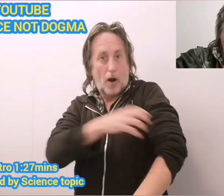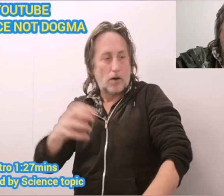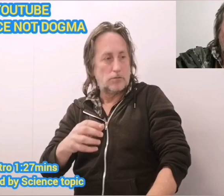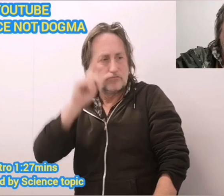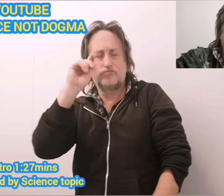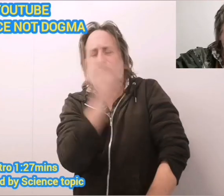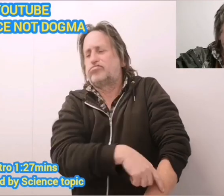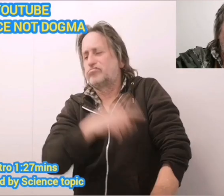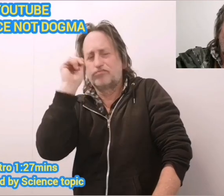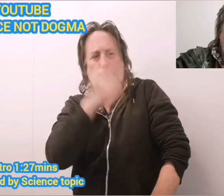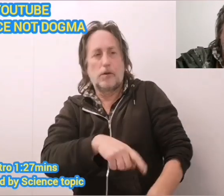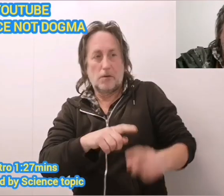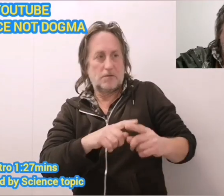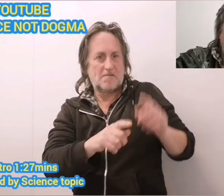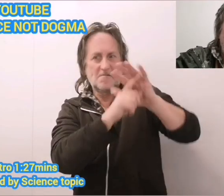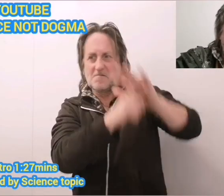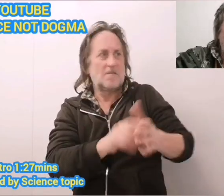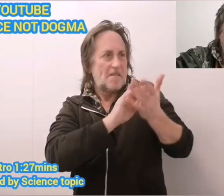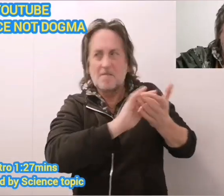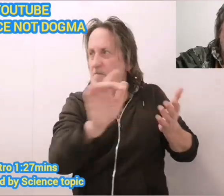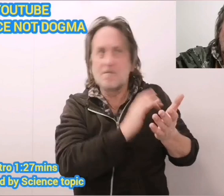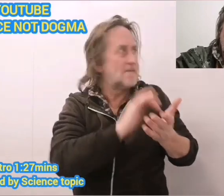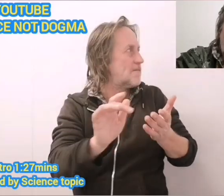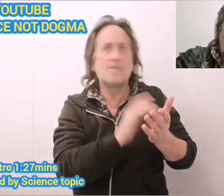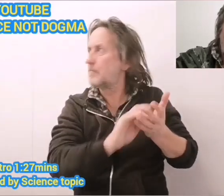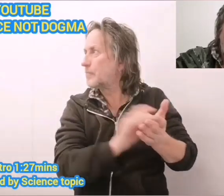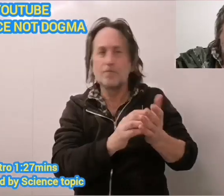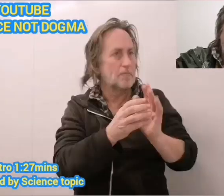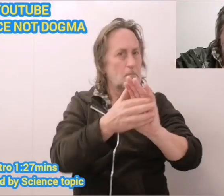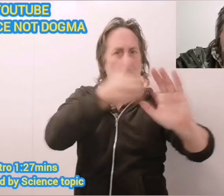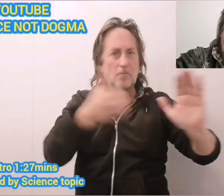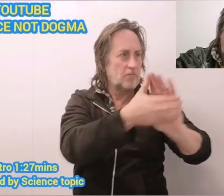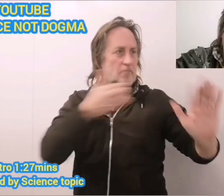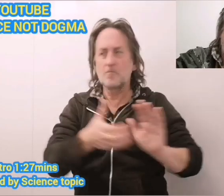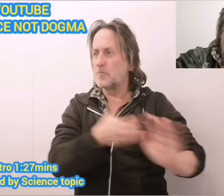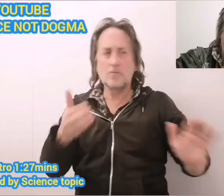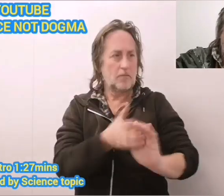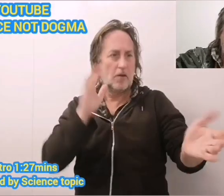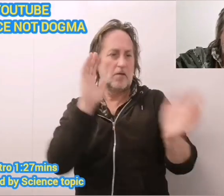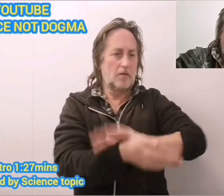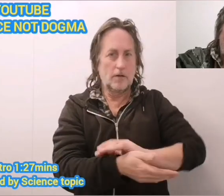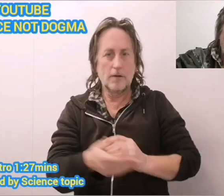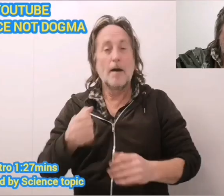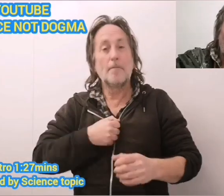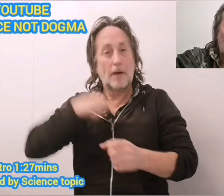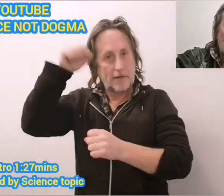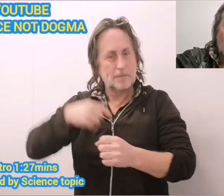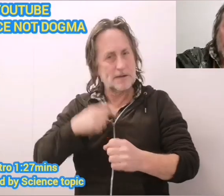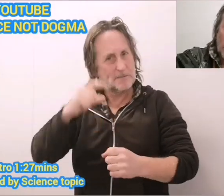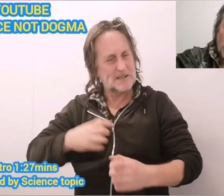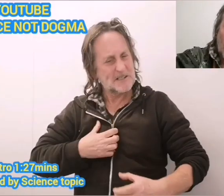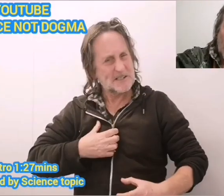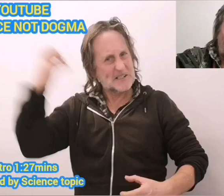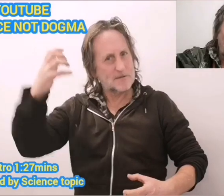power refuse to listen. But they don't just refuse to listen, they've consistently destroyed my work and had it taken offline. So